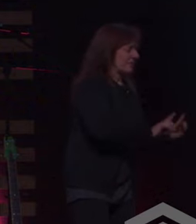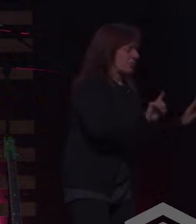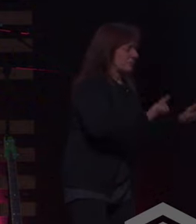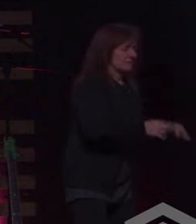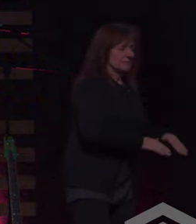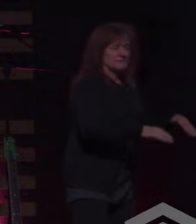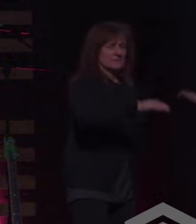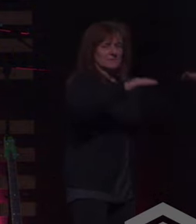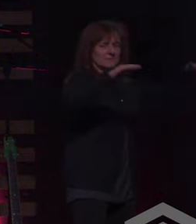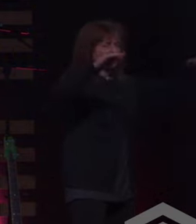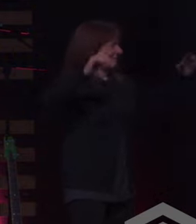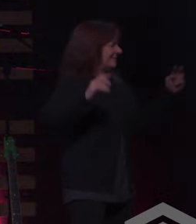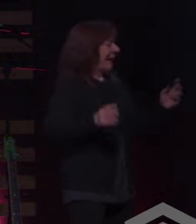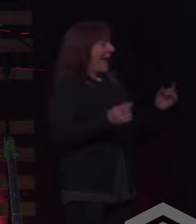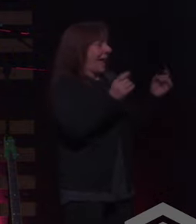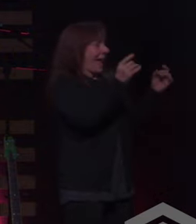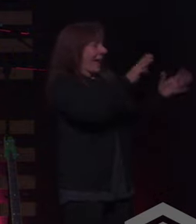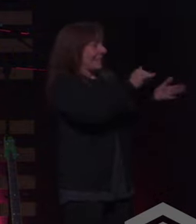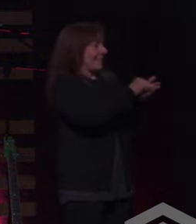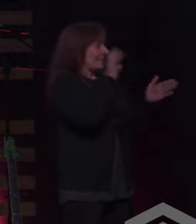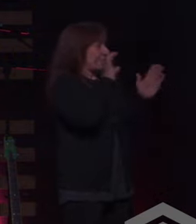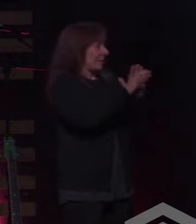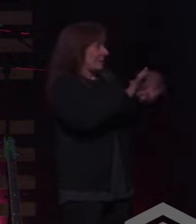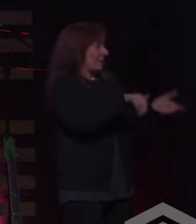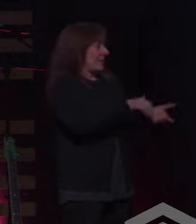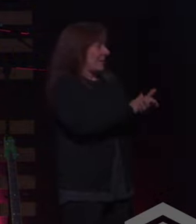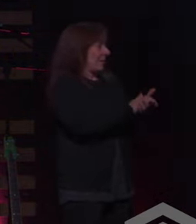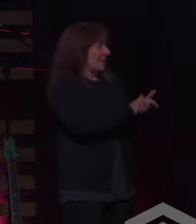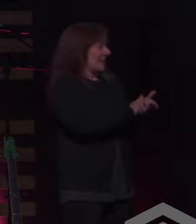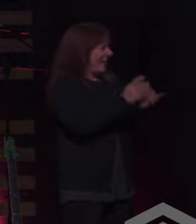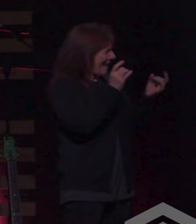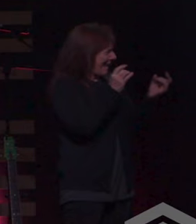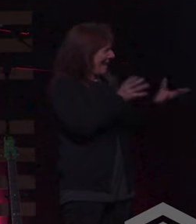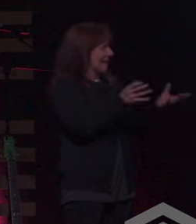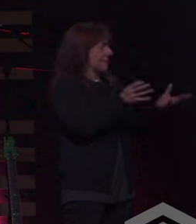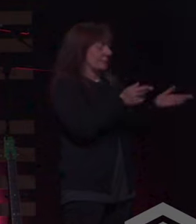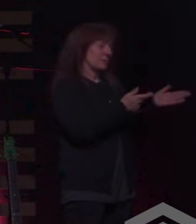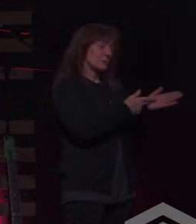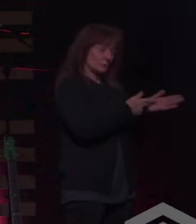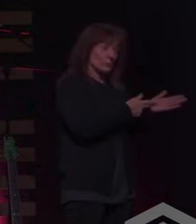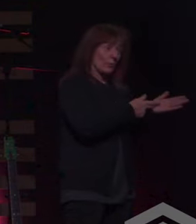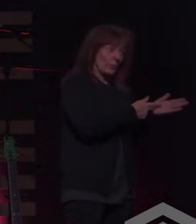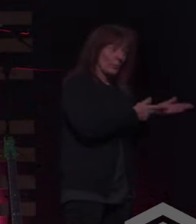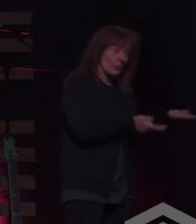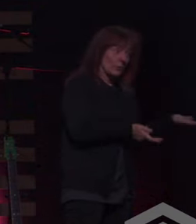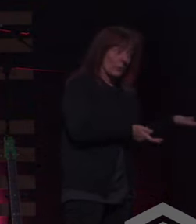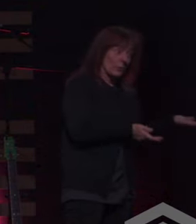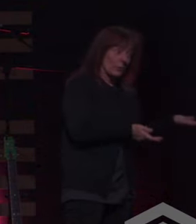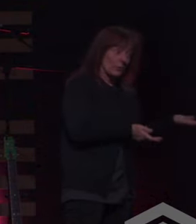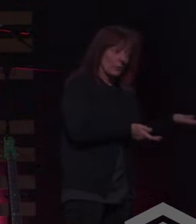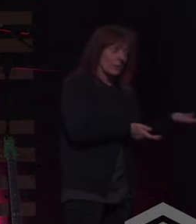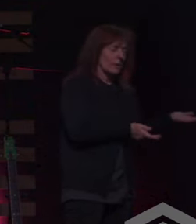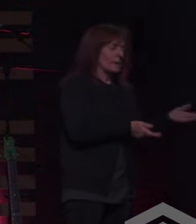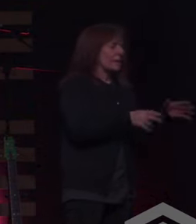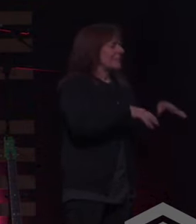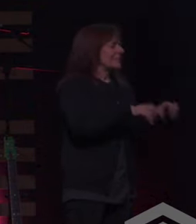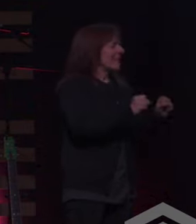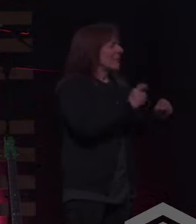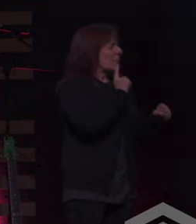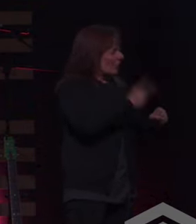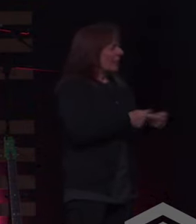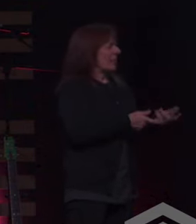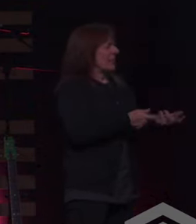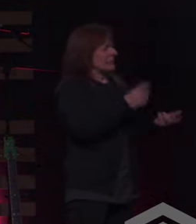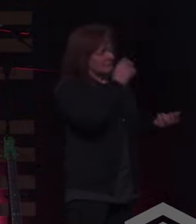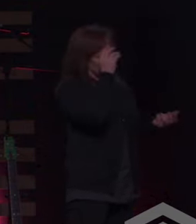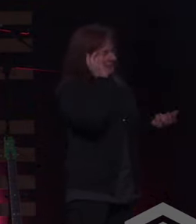Now, I hate that this is the picture of marriage that I've seen, but it's also the truth. And I want us to get very real about it. For some of